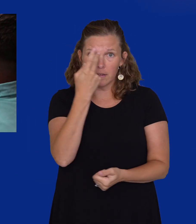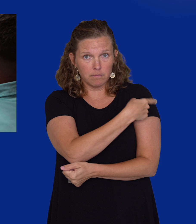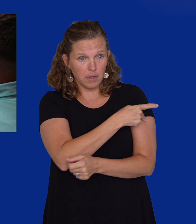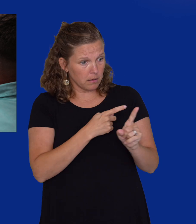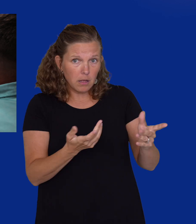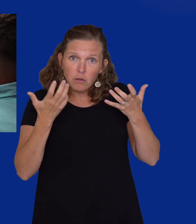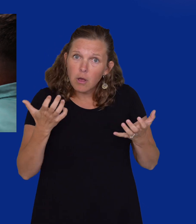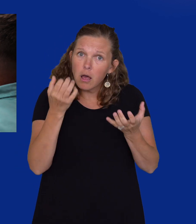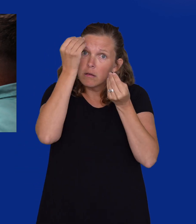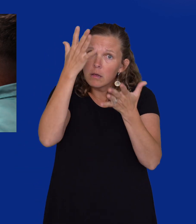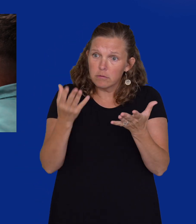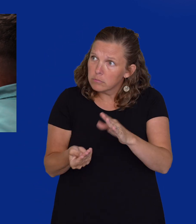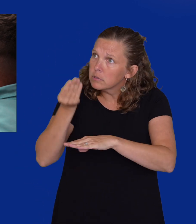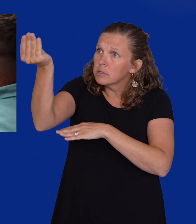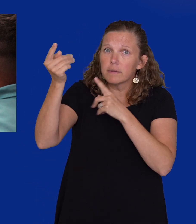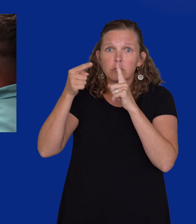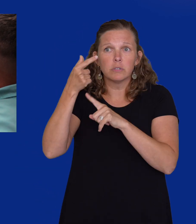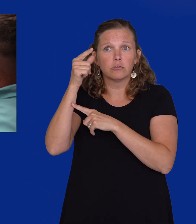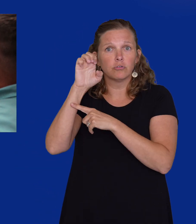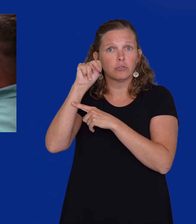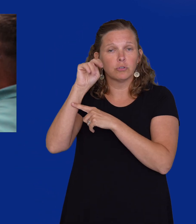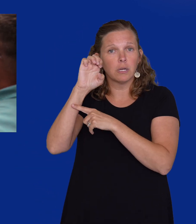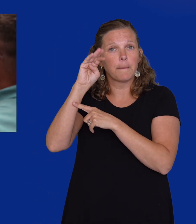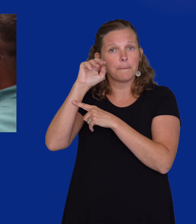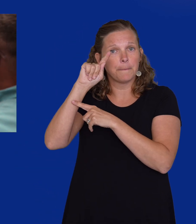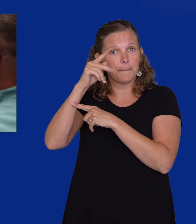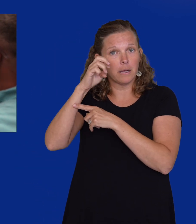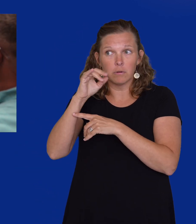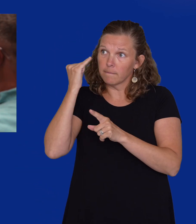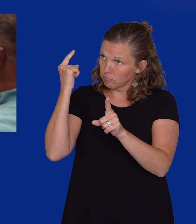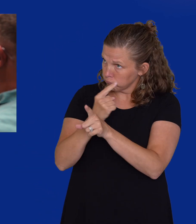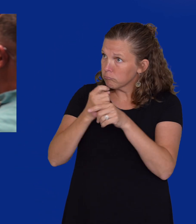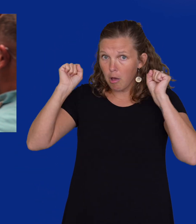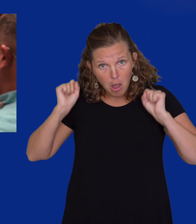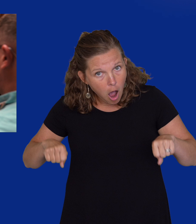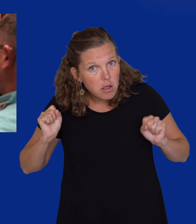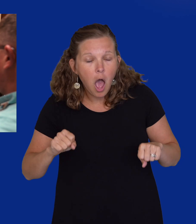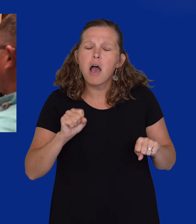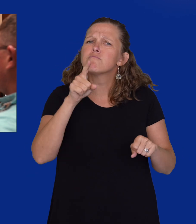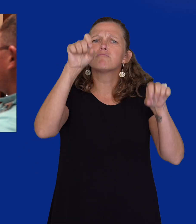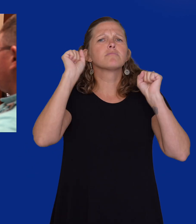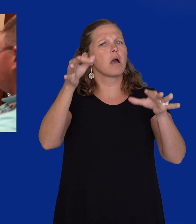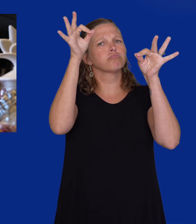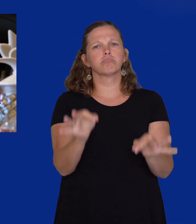It is up to you if you would like the patient's information submitted to GeneMatcher, if applicable.